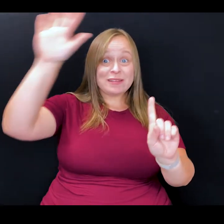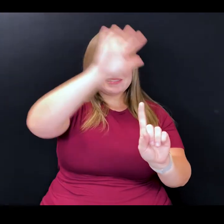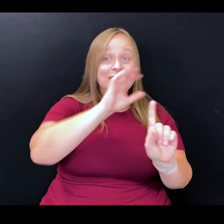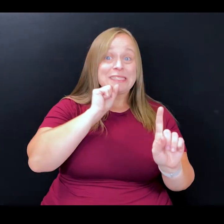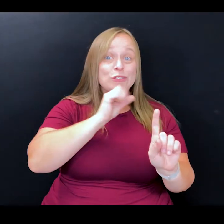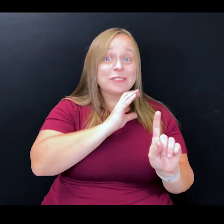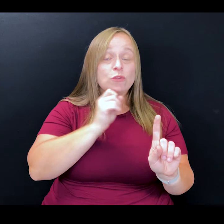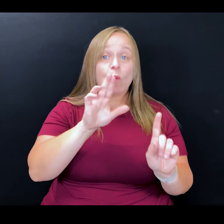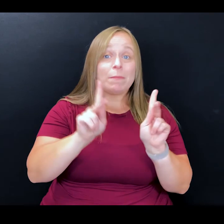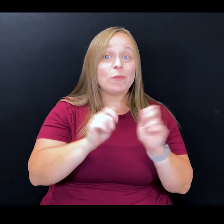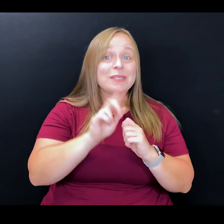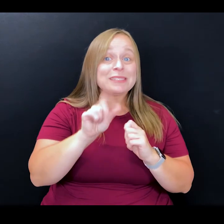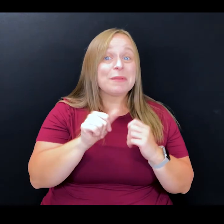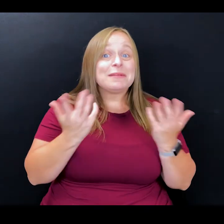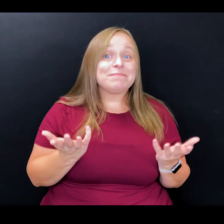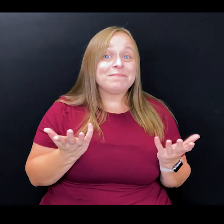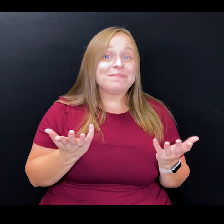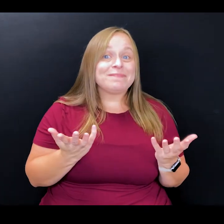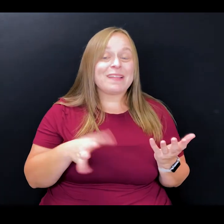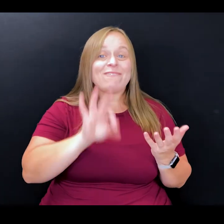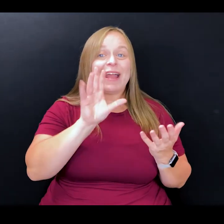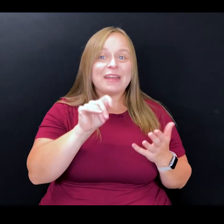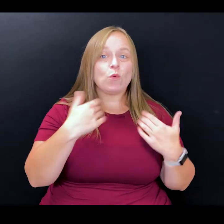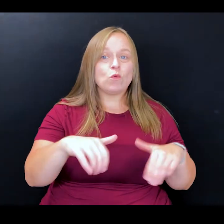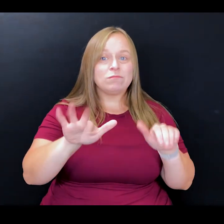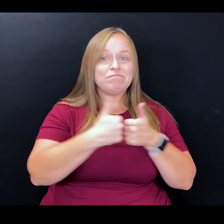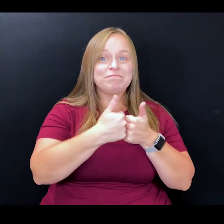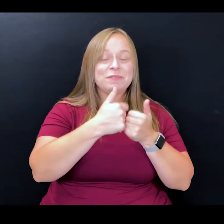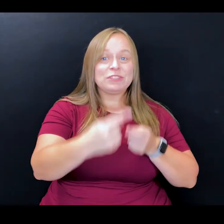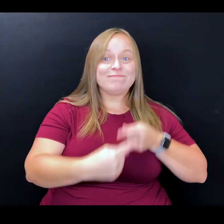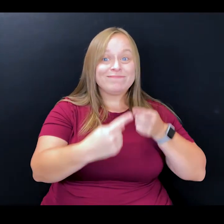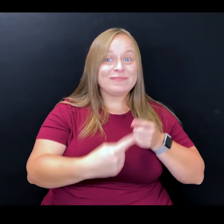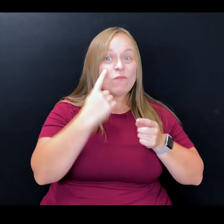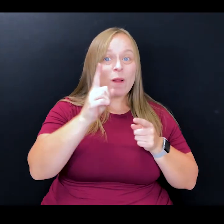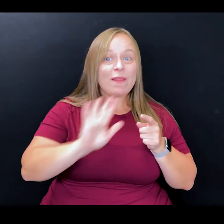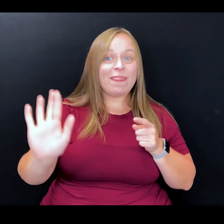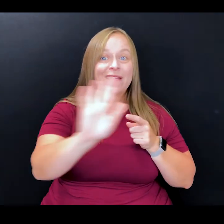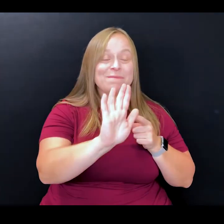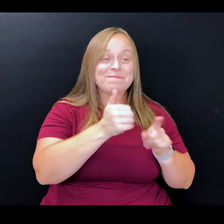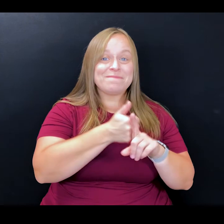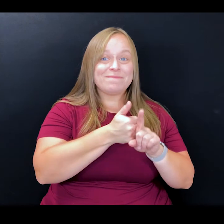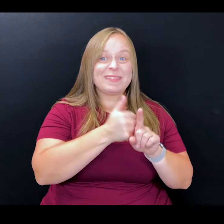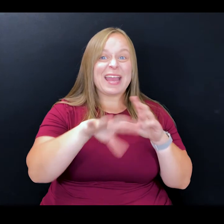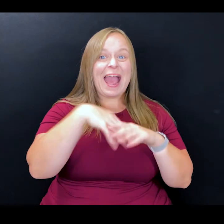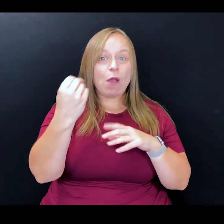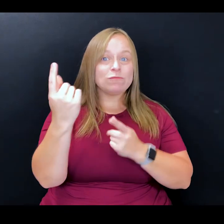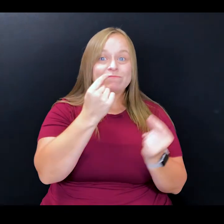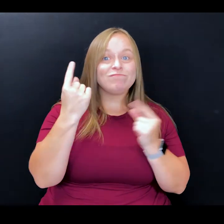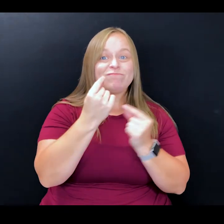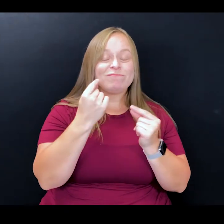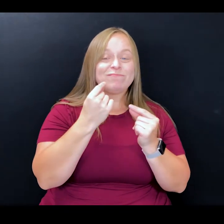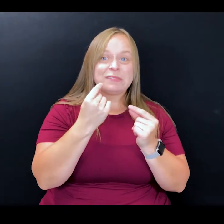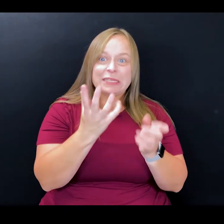especially if they're seniors or people with disabilities, are going to find it a lot more difficult for themselves to get out